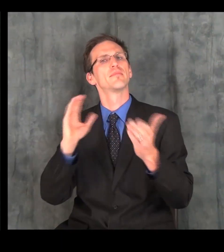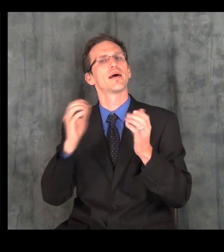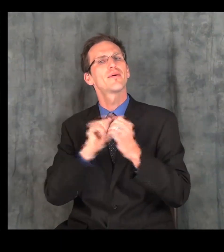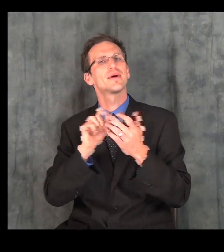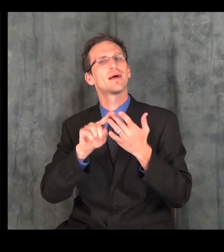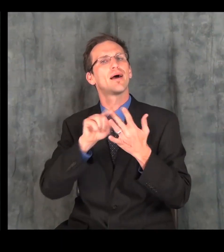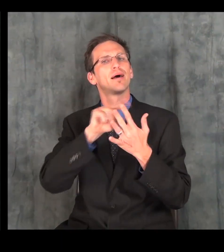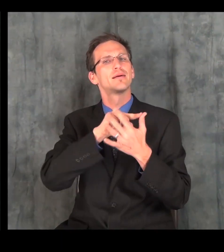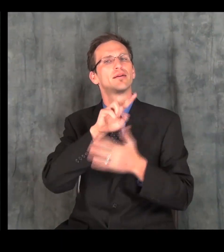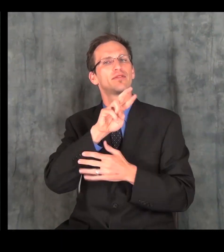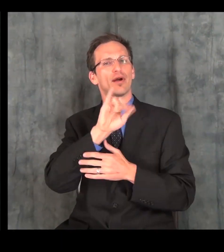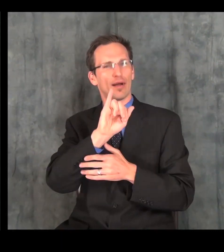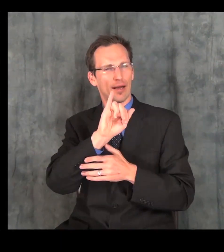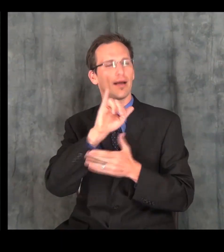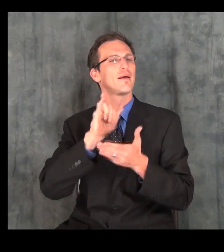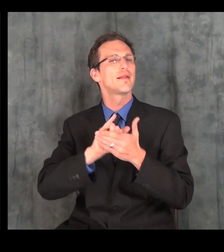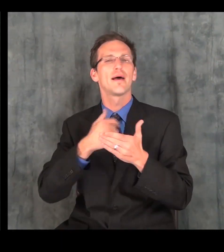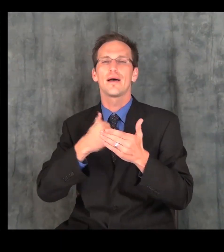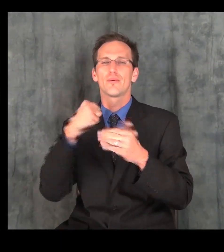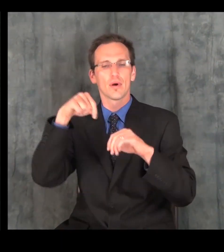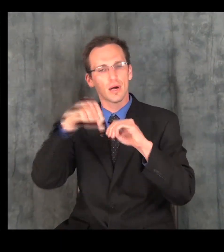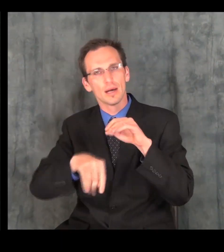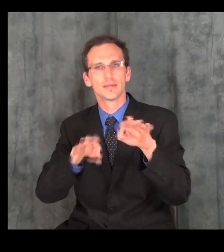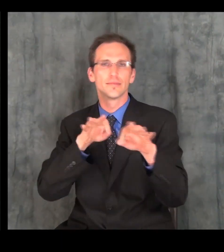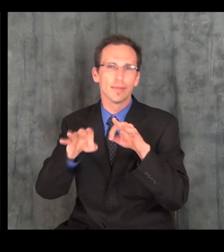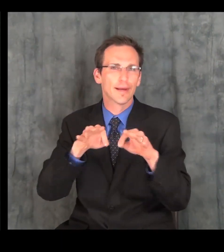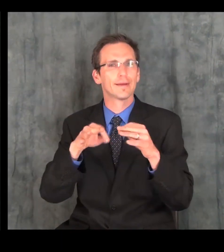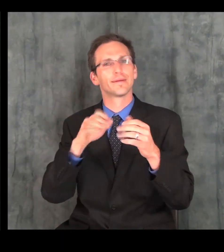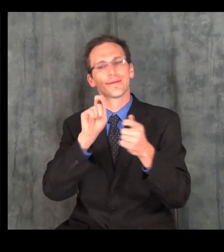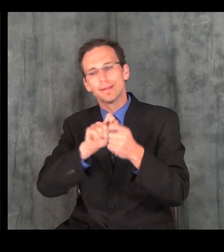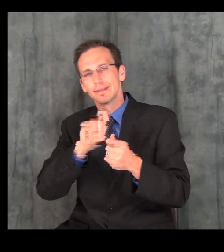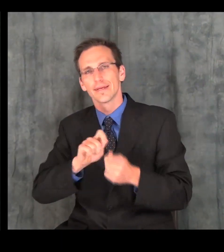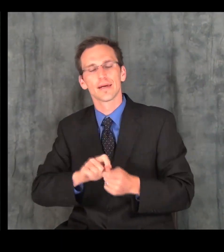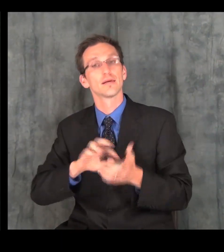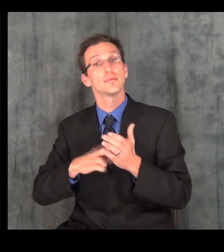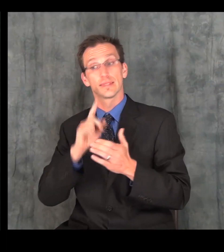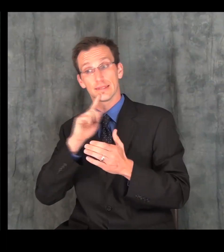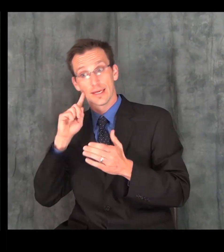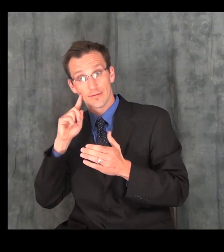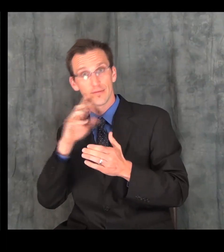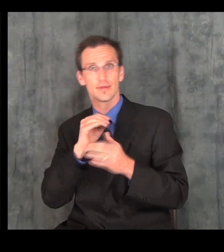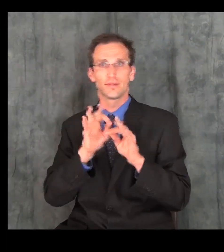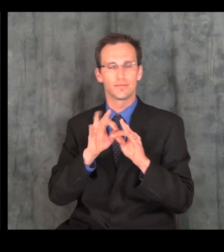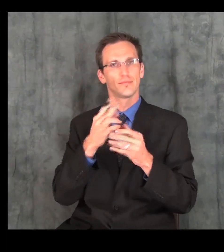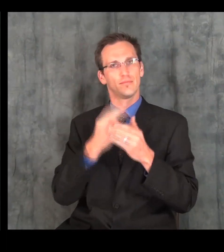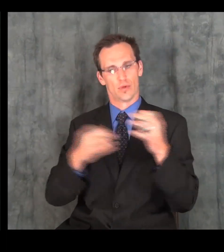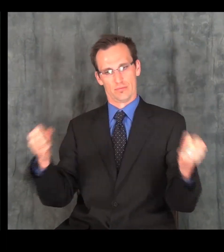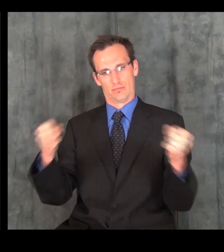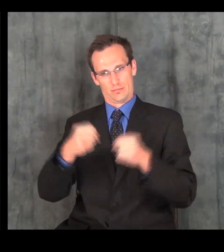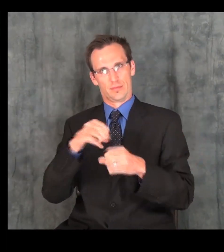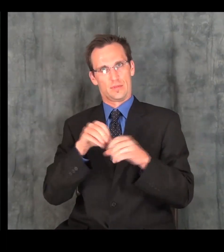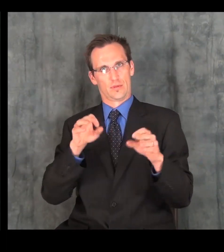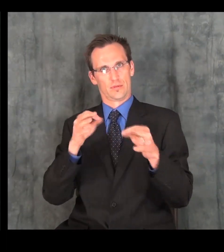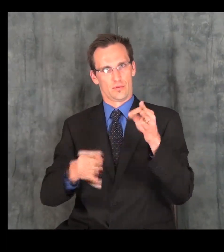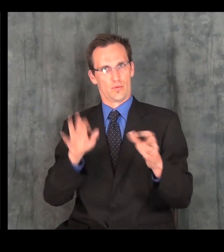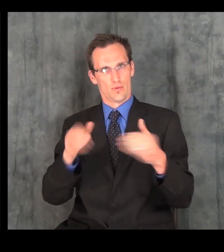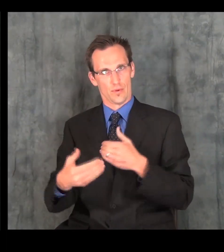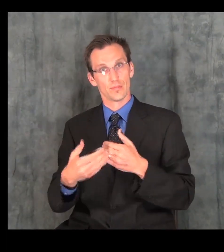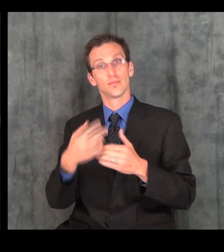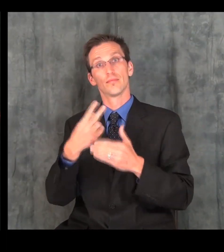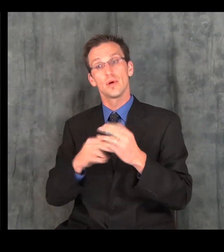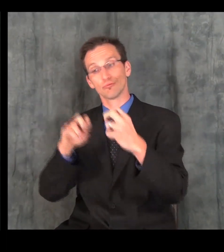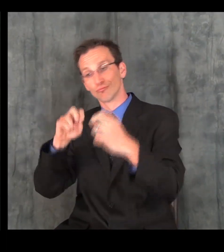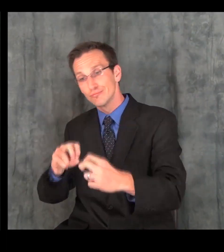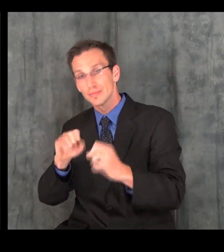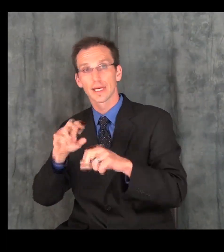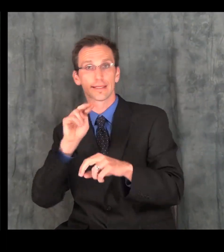that in any detail. The deaf person and the interpreter were both there, and they were situated where they could both see each other,